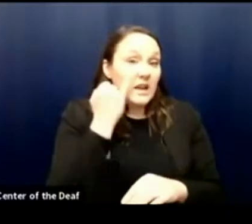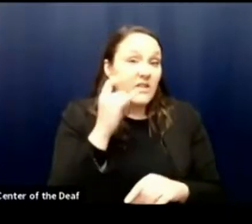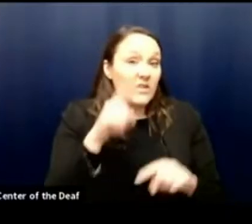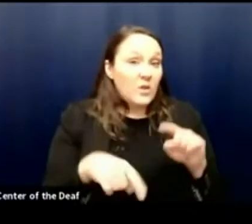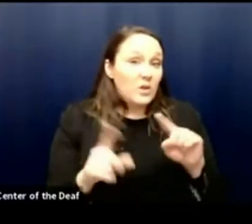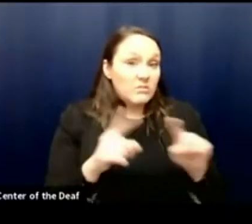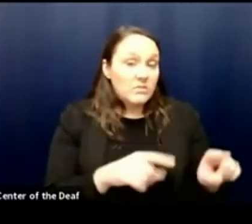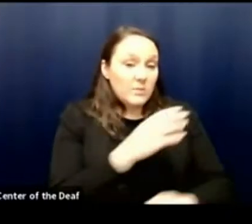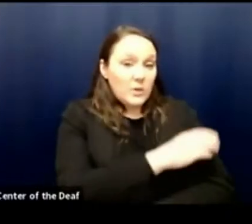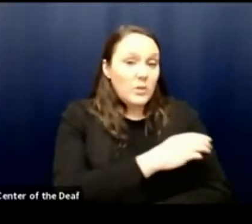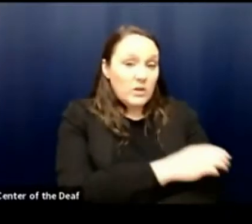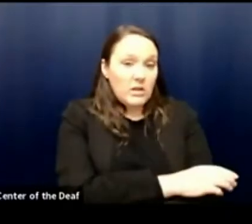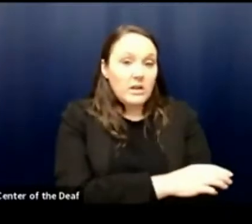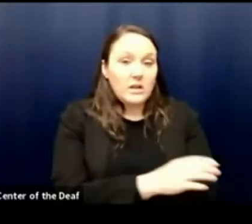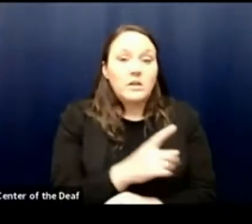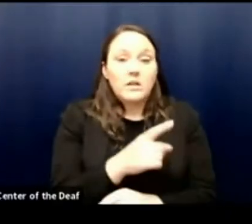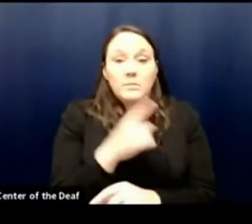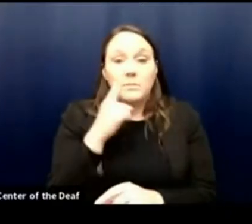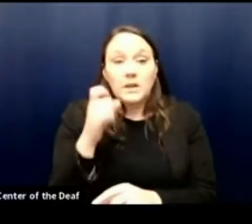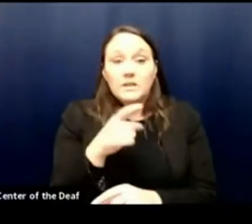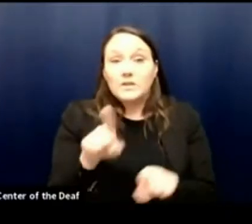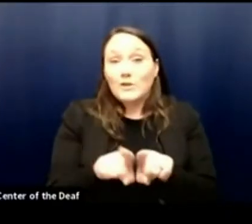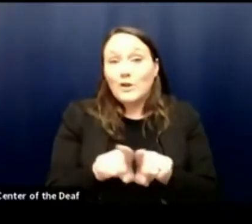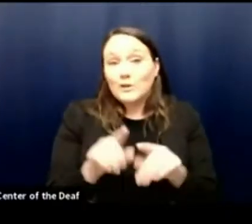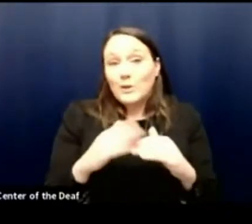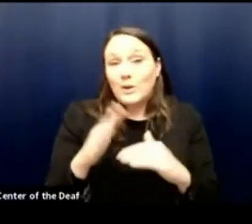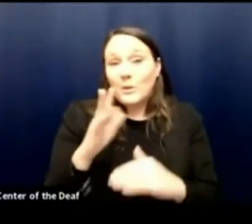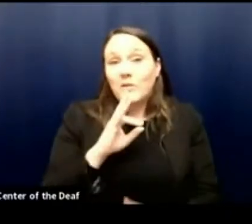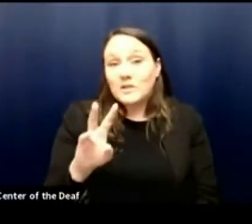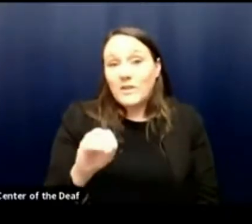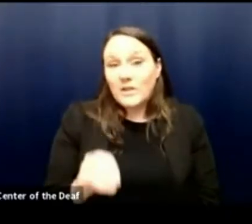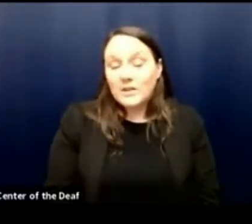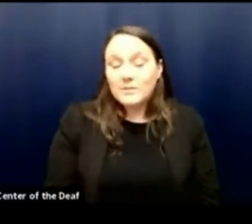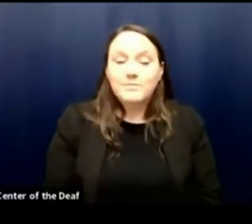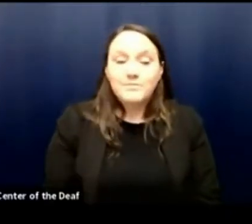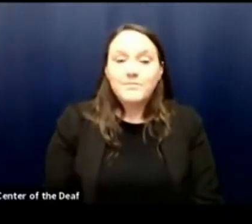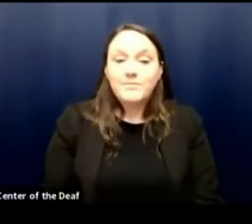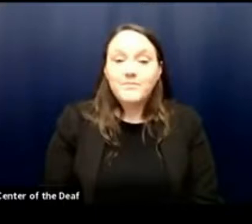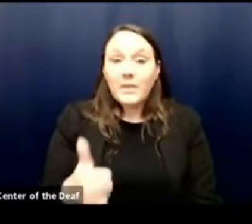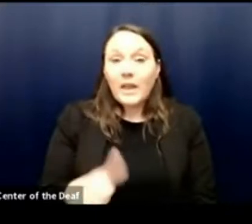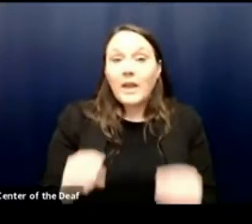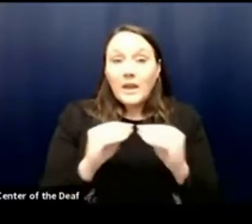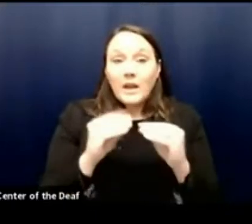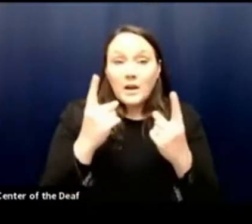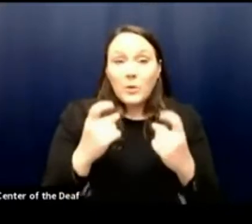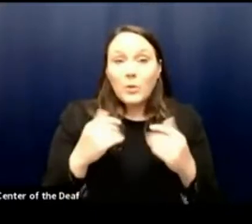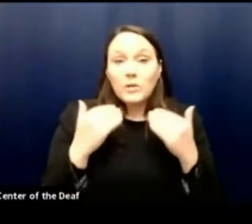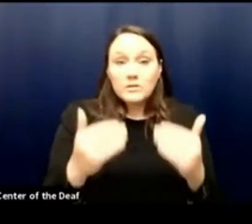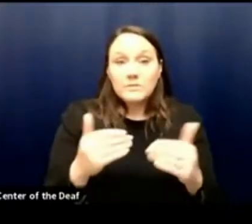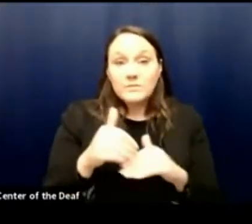they're also over 70. All right, any further questions? Please go ahead and submit them now.